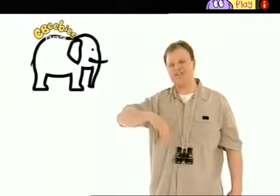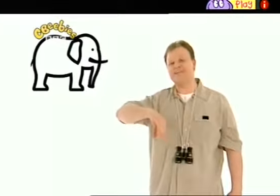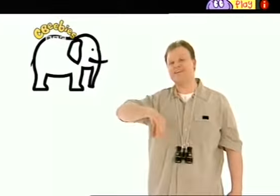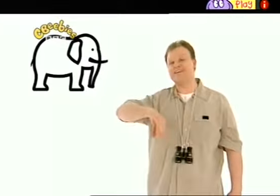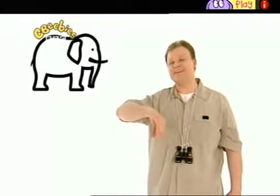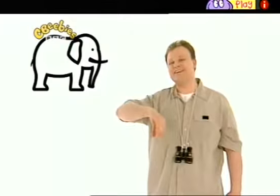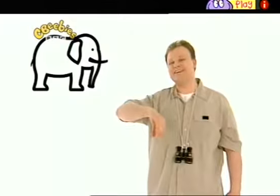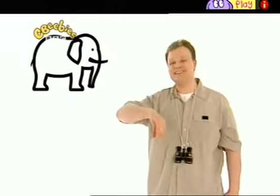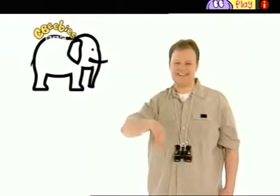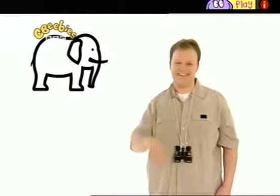elephant.